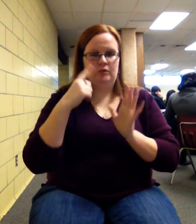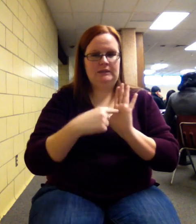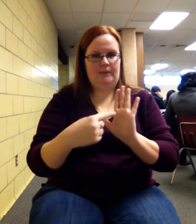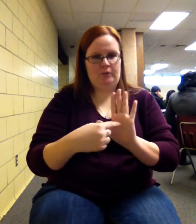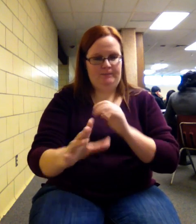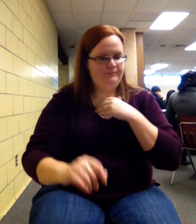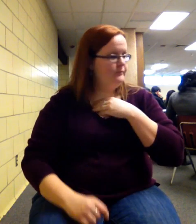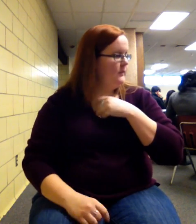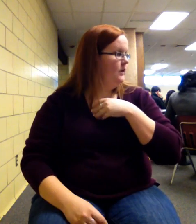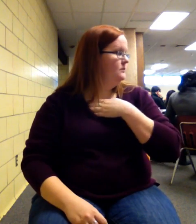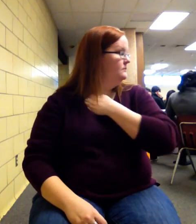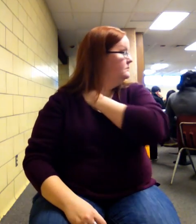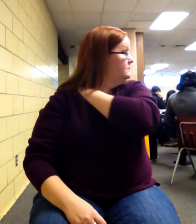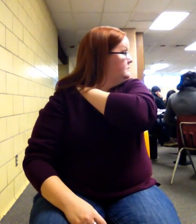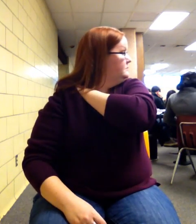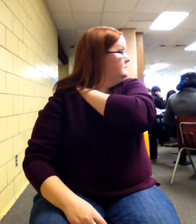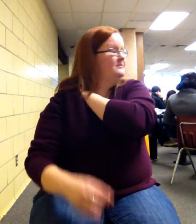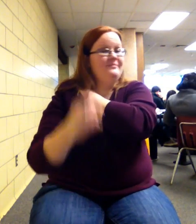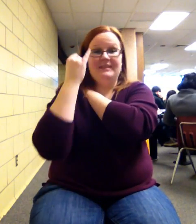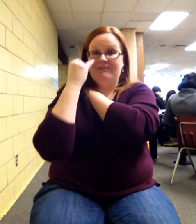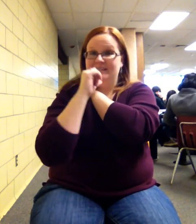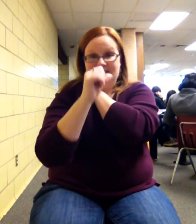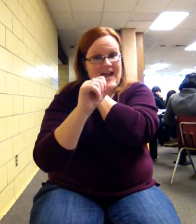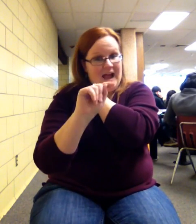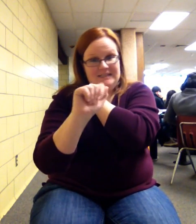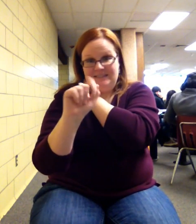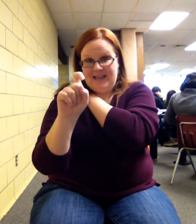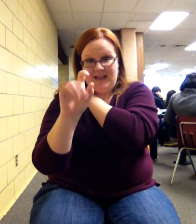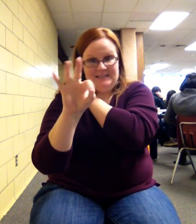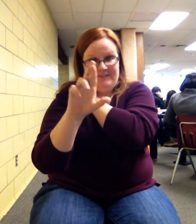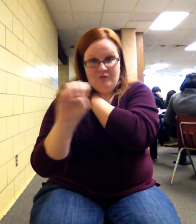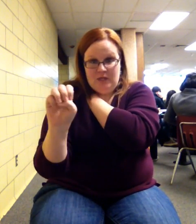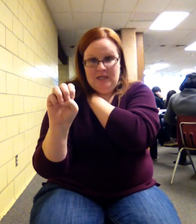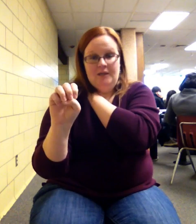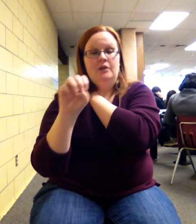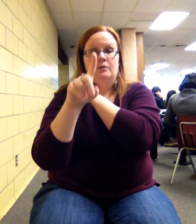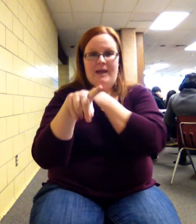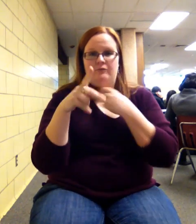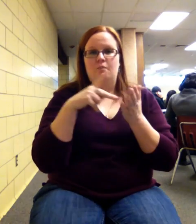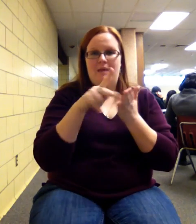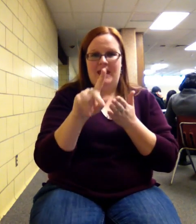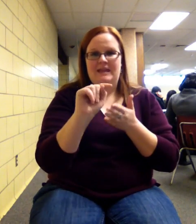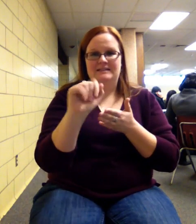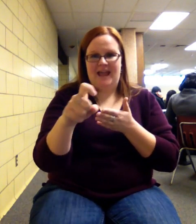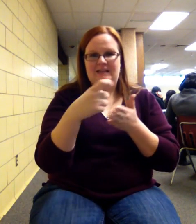not invested tax-free, you've got to pay taxes as you earn that money, as you earn that